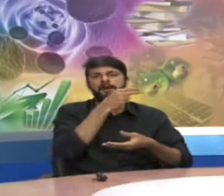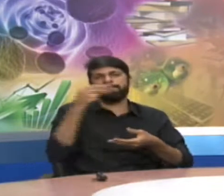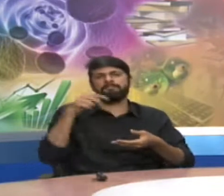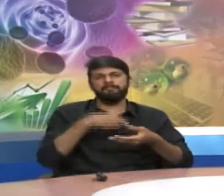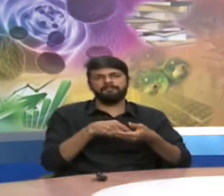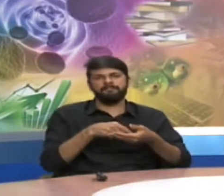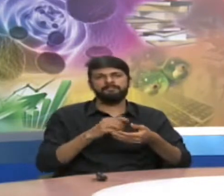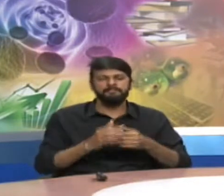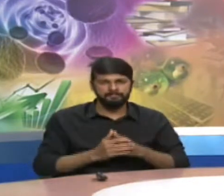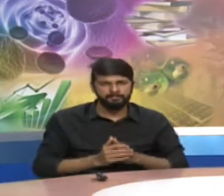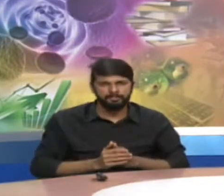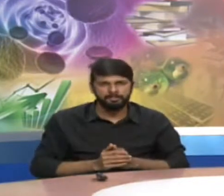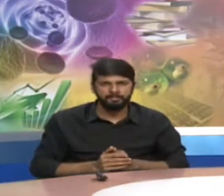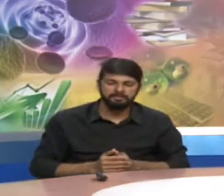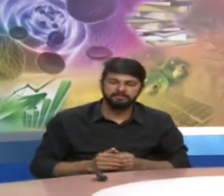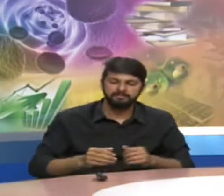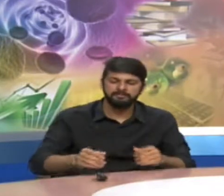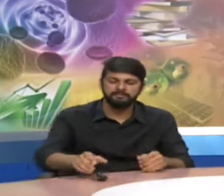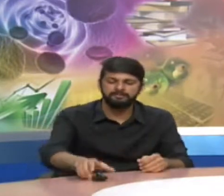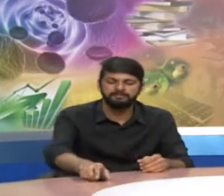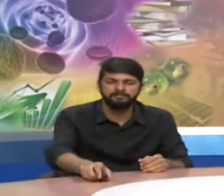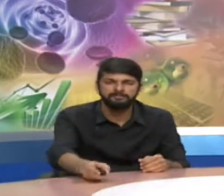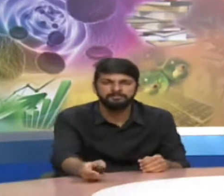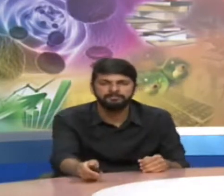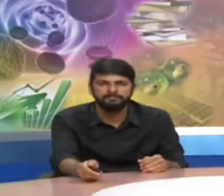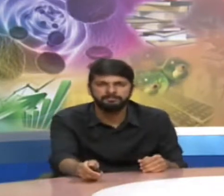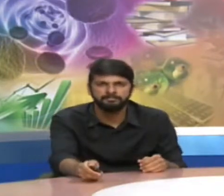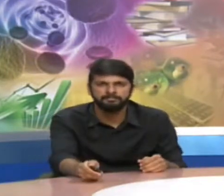only to sit in certain position.